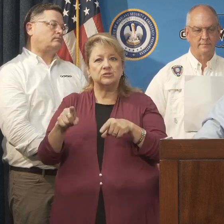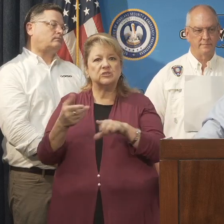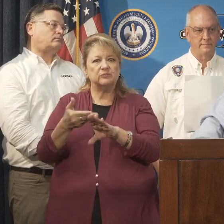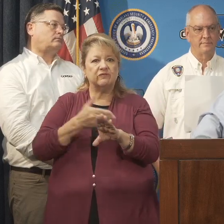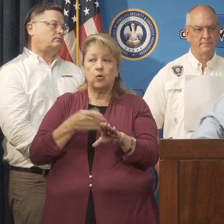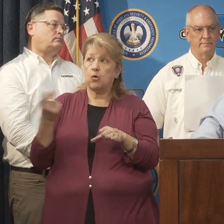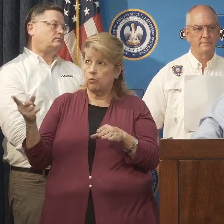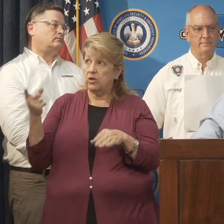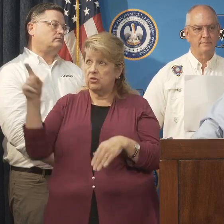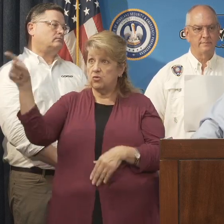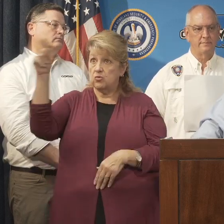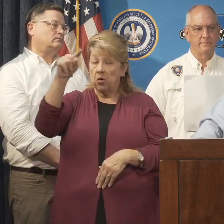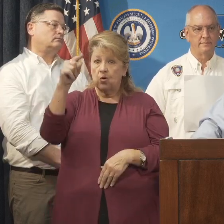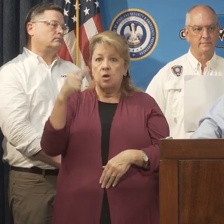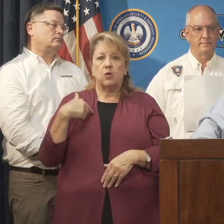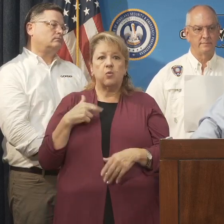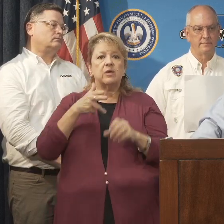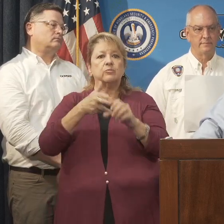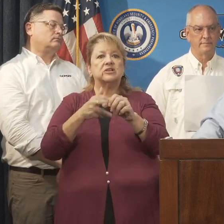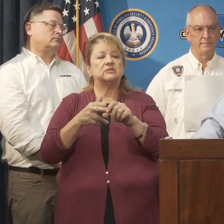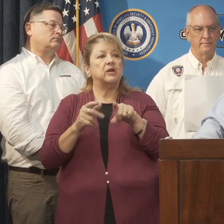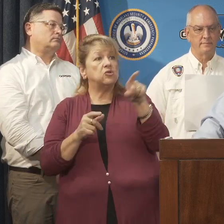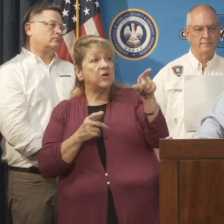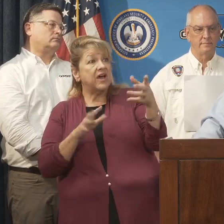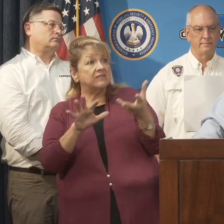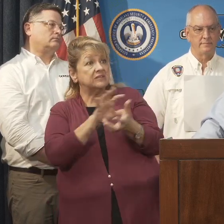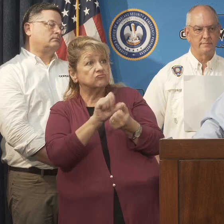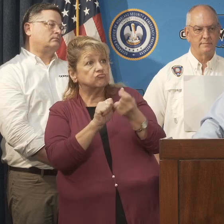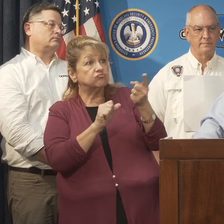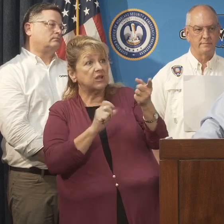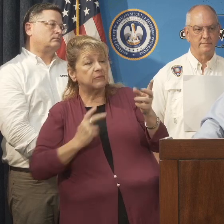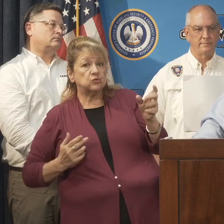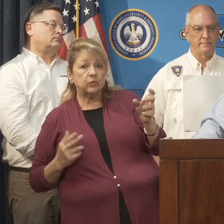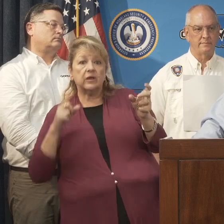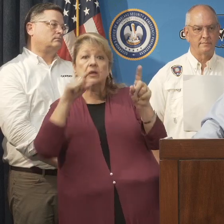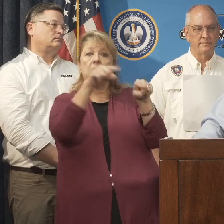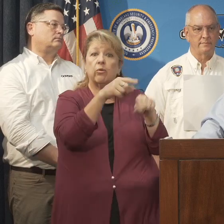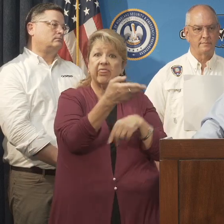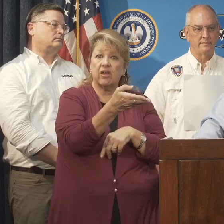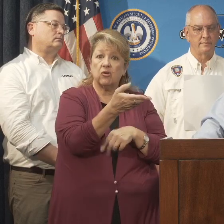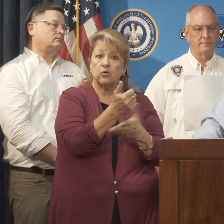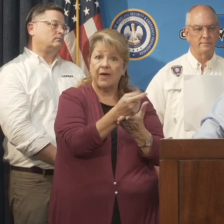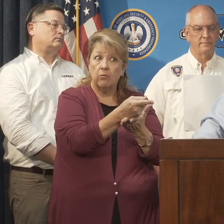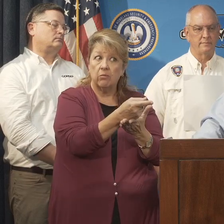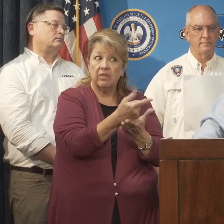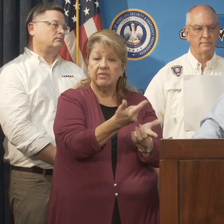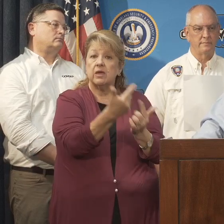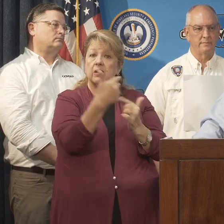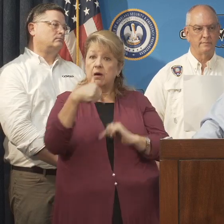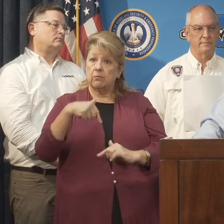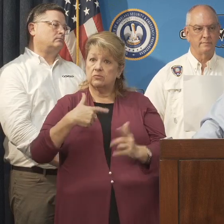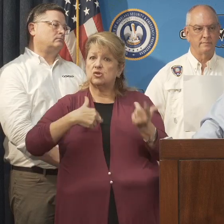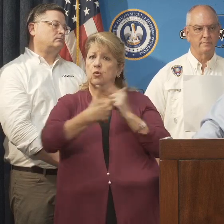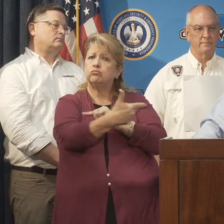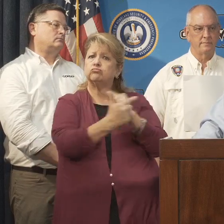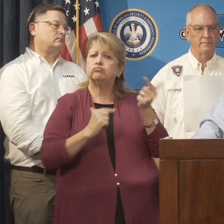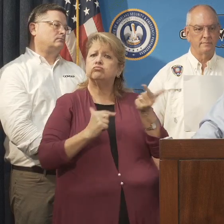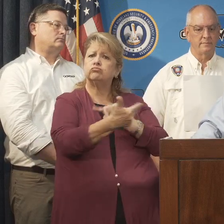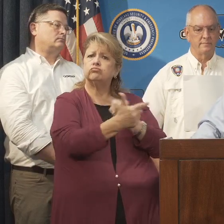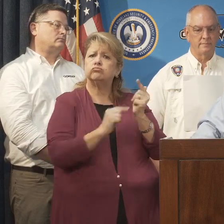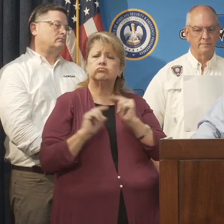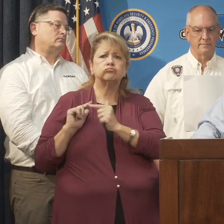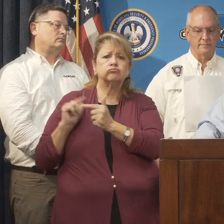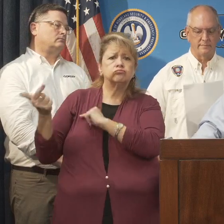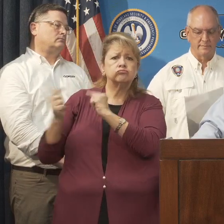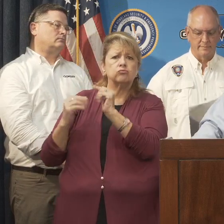time. You know, we participate and help people with, you know, out of state, sending our personnel there, and then they come and help us. So we'll be working